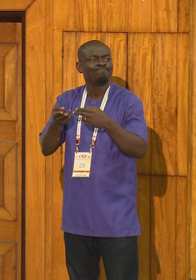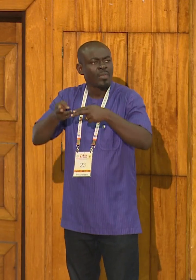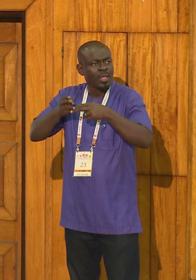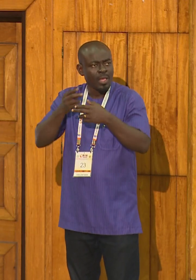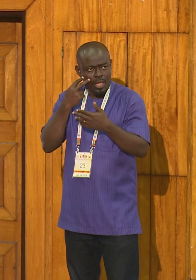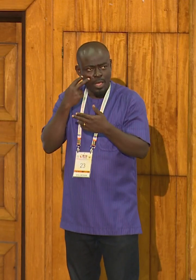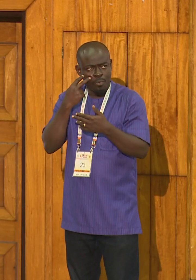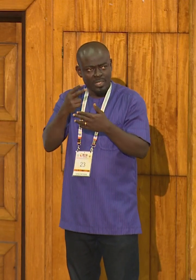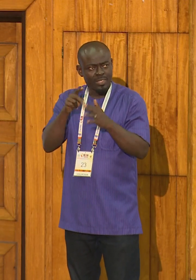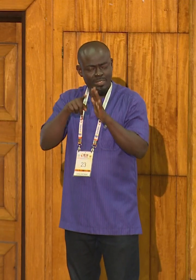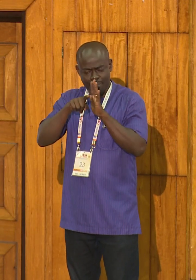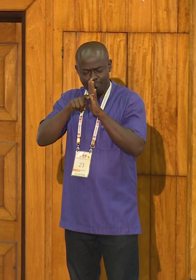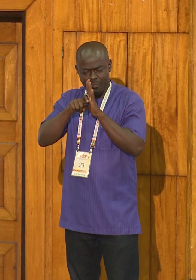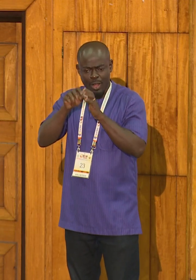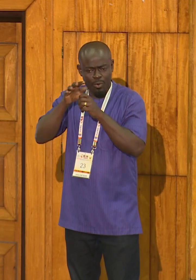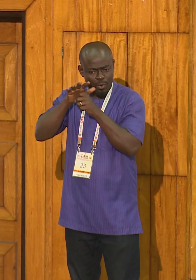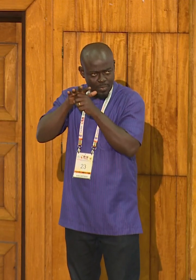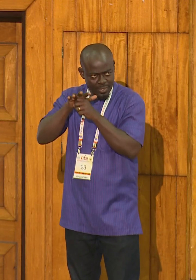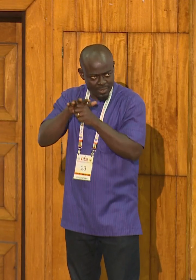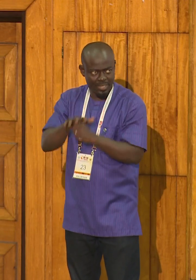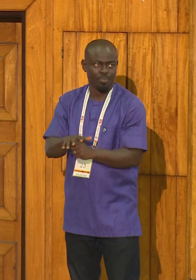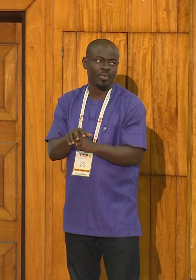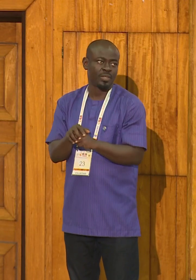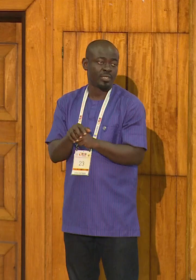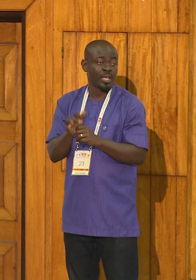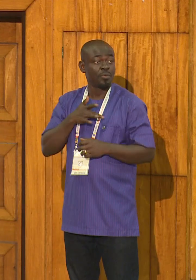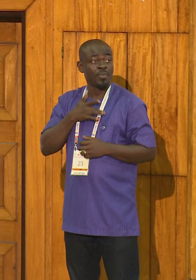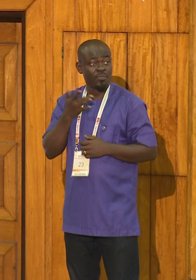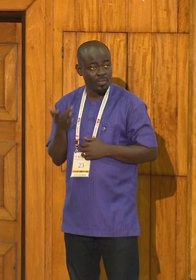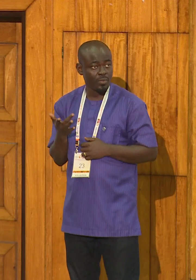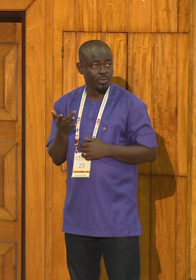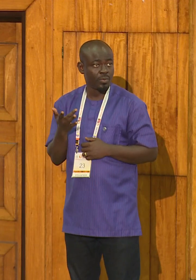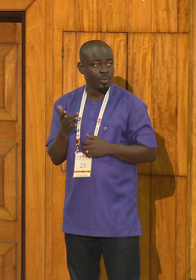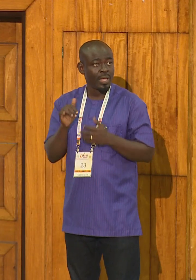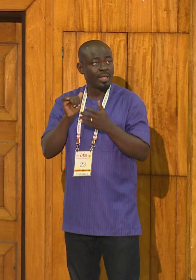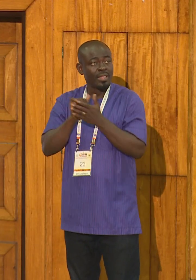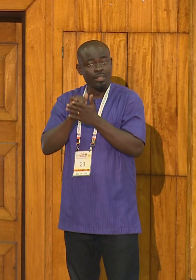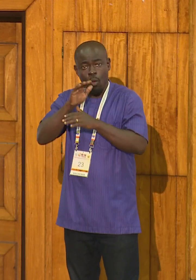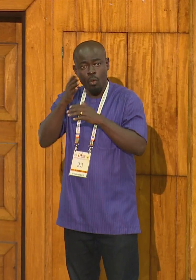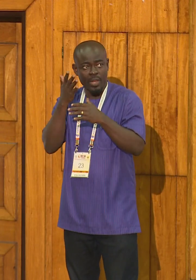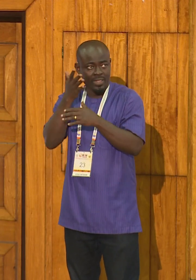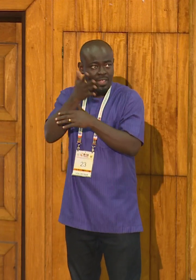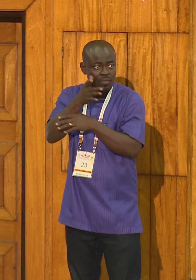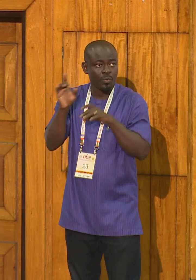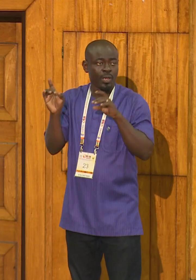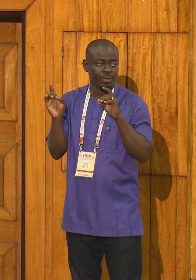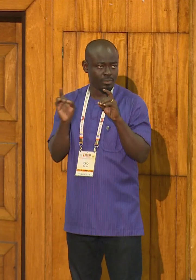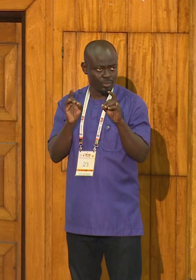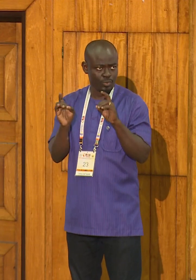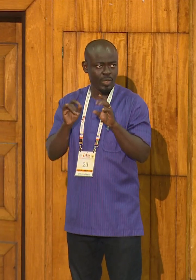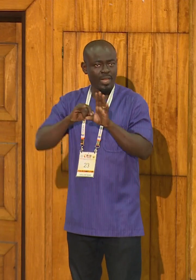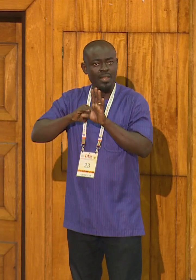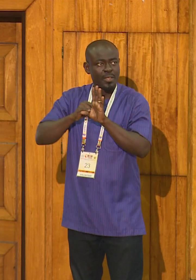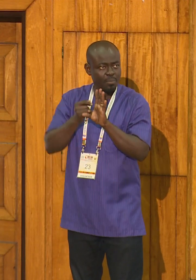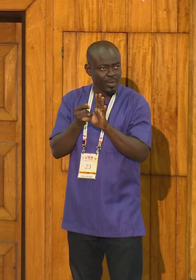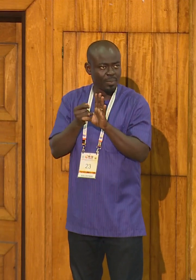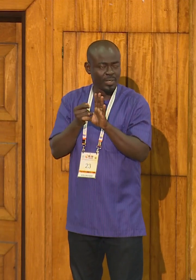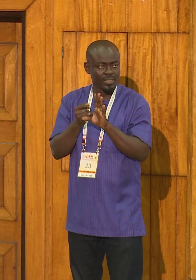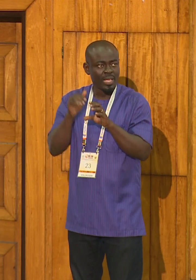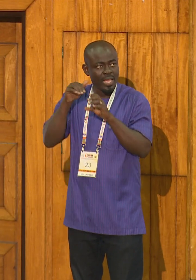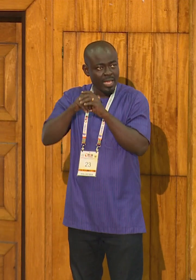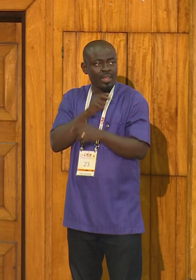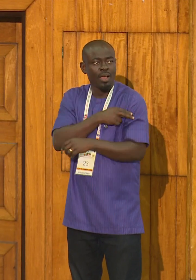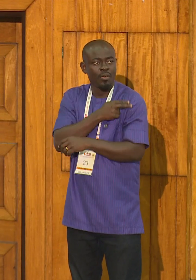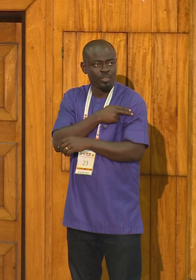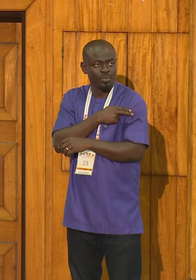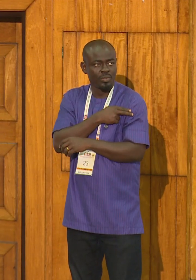their viral load being suppressed, and we feel the interventions that we are implementing within our